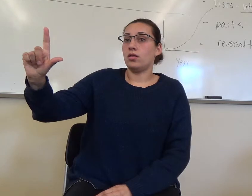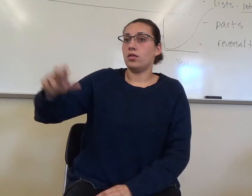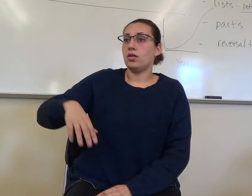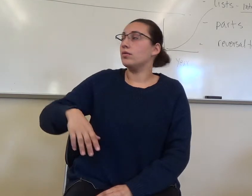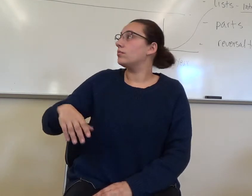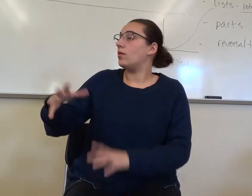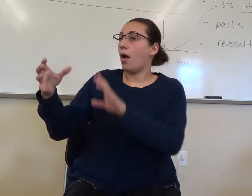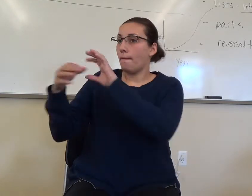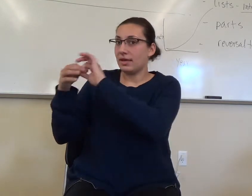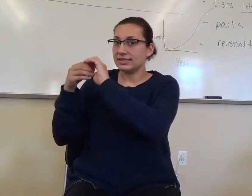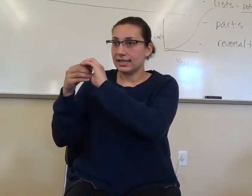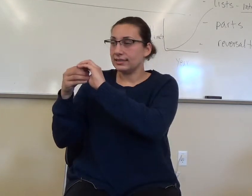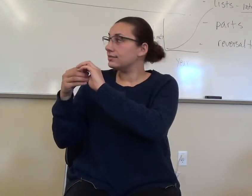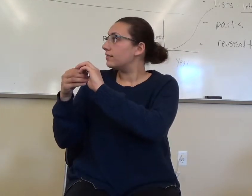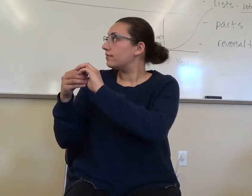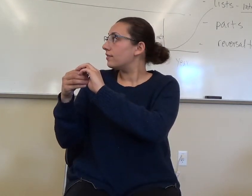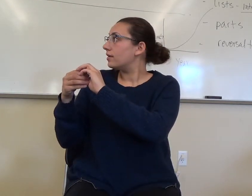policy of